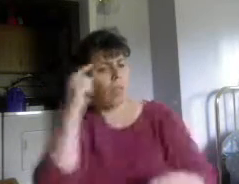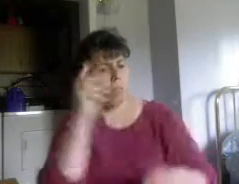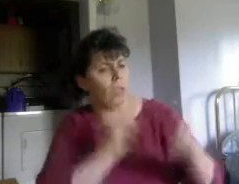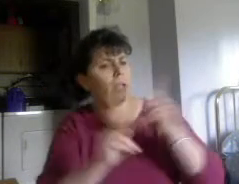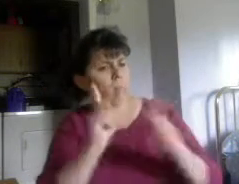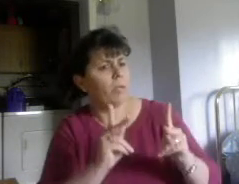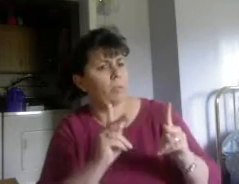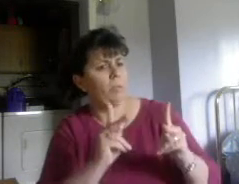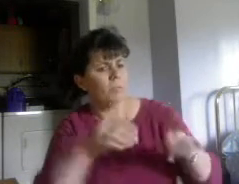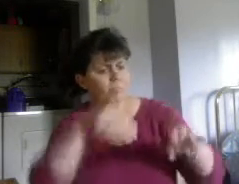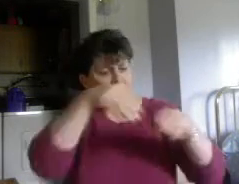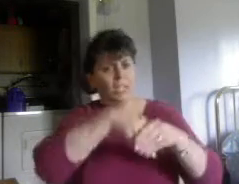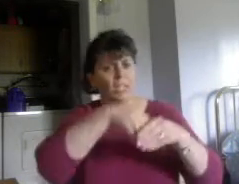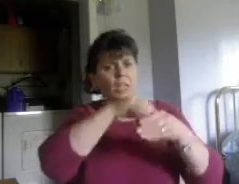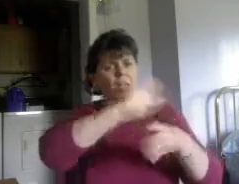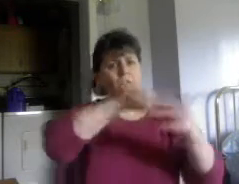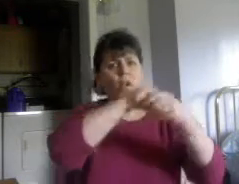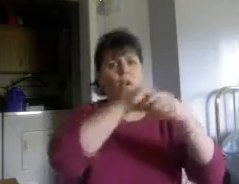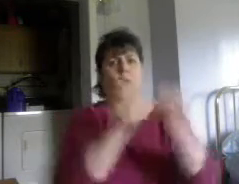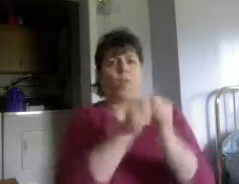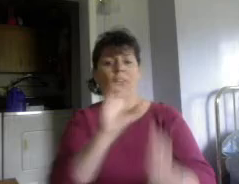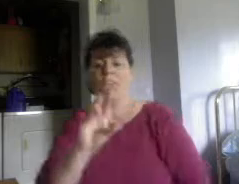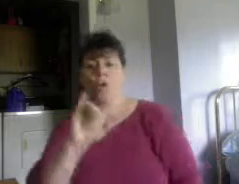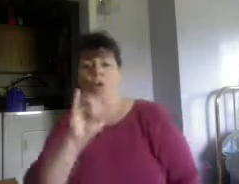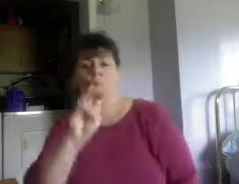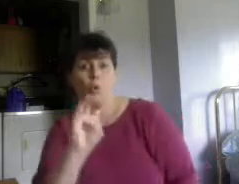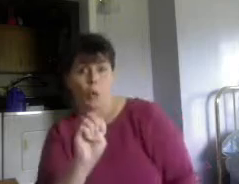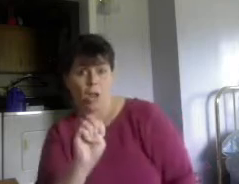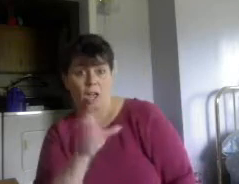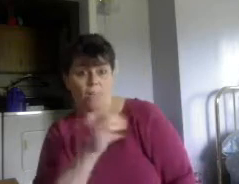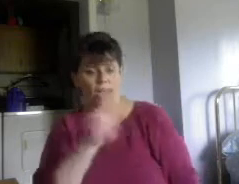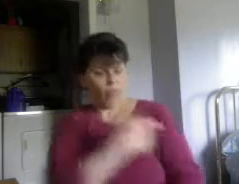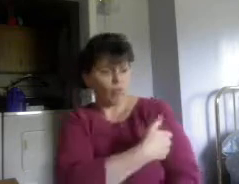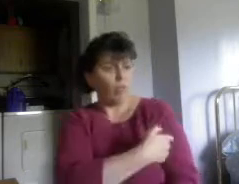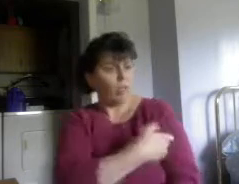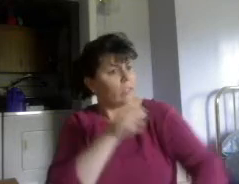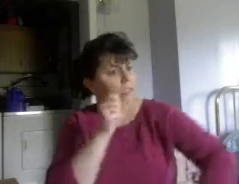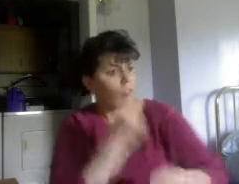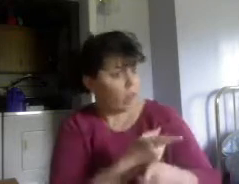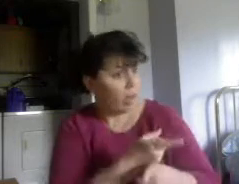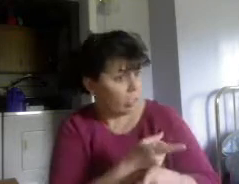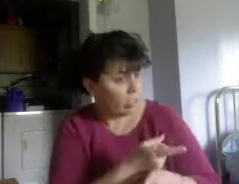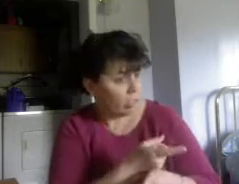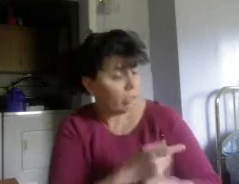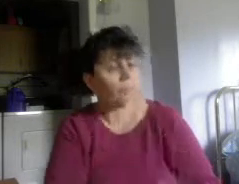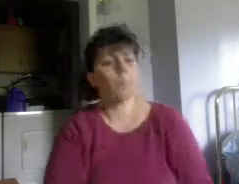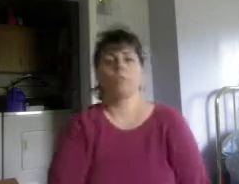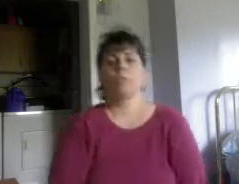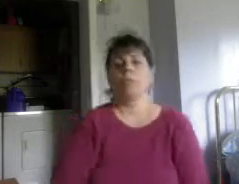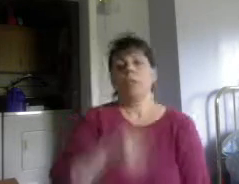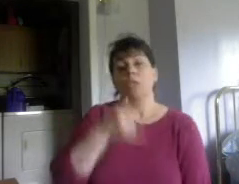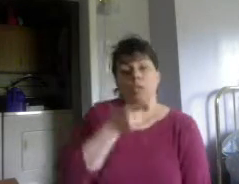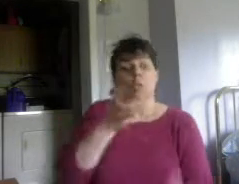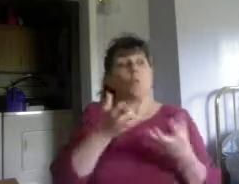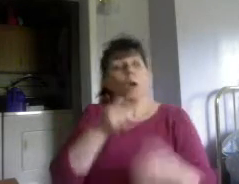they? Now, the two statements you want the kids to write about are, one, I think this question is